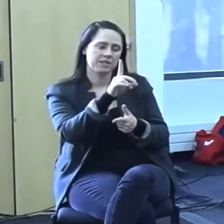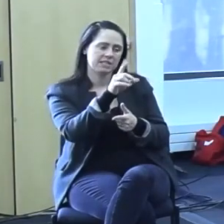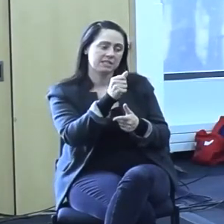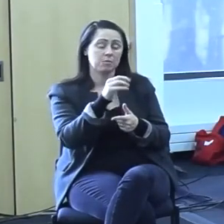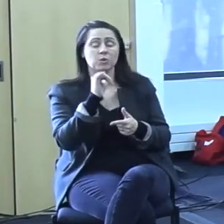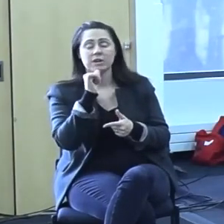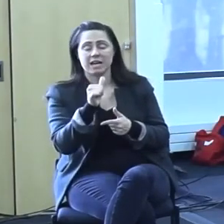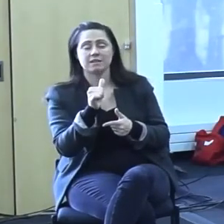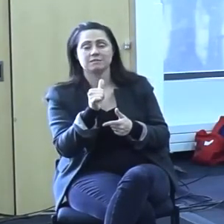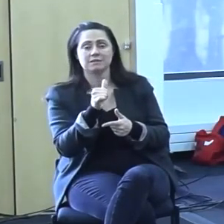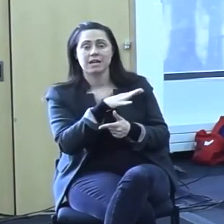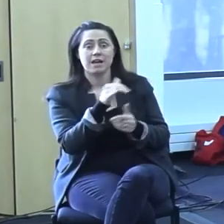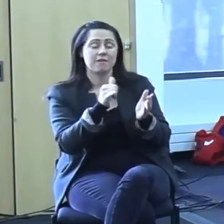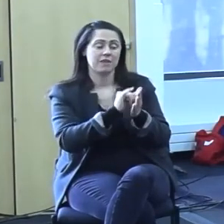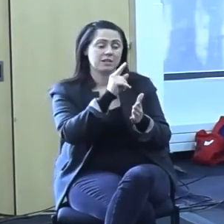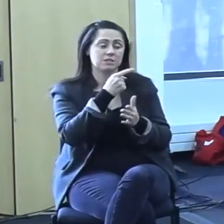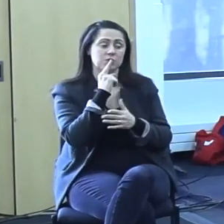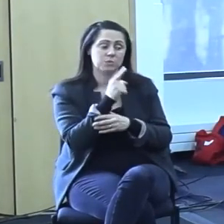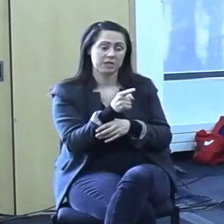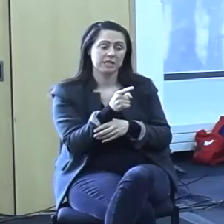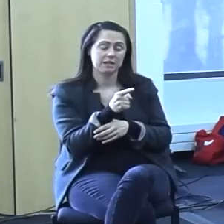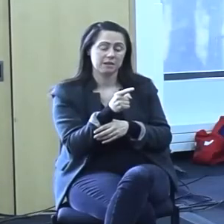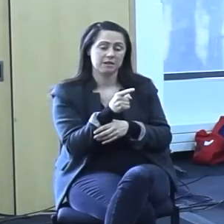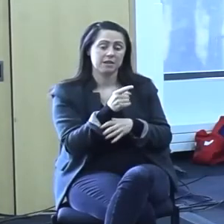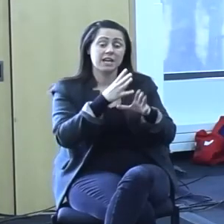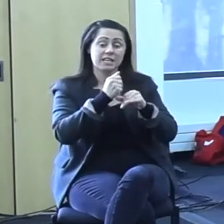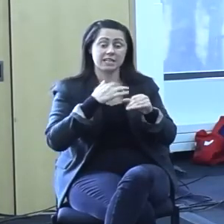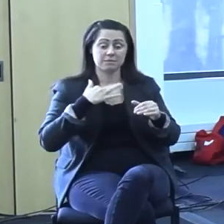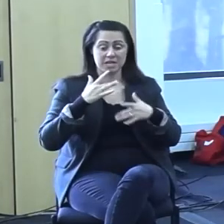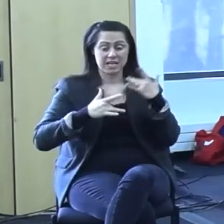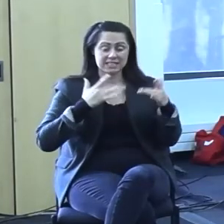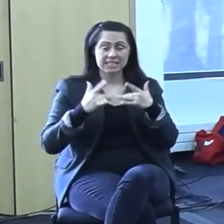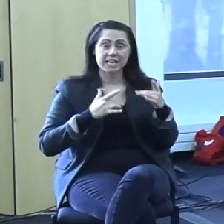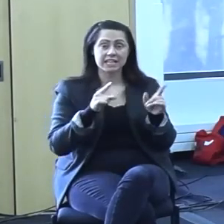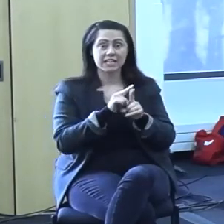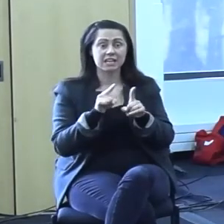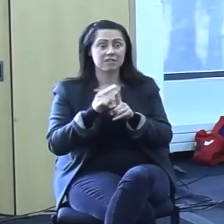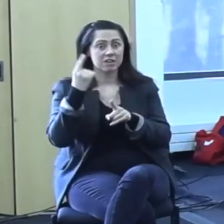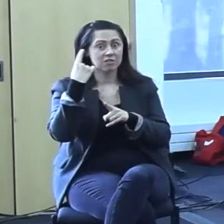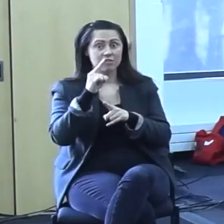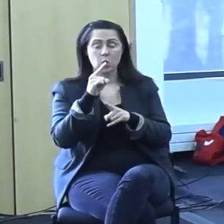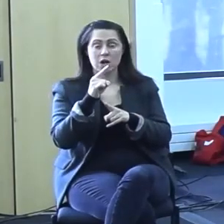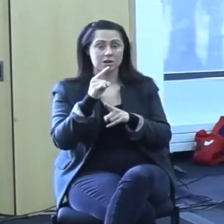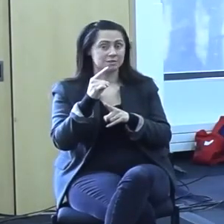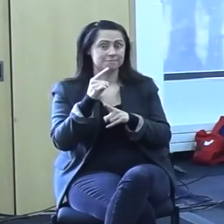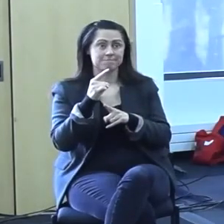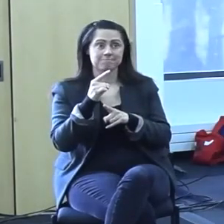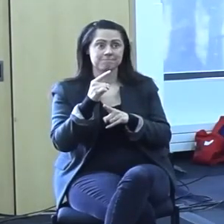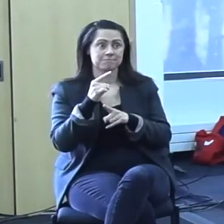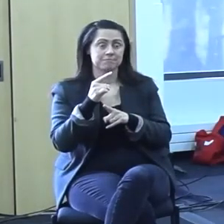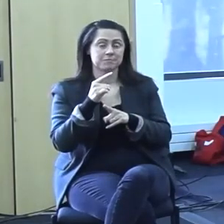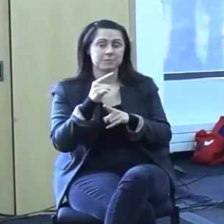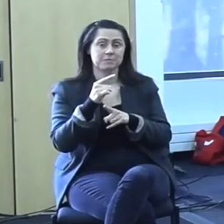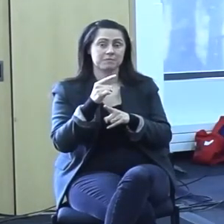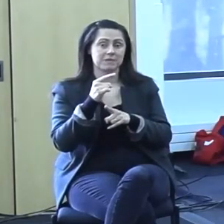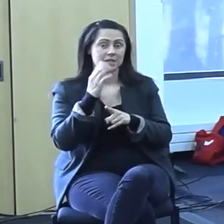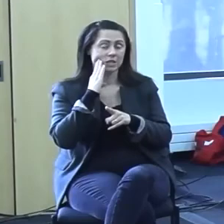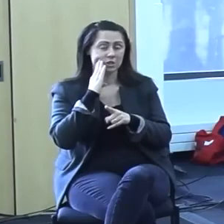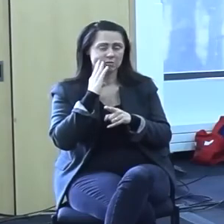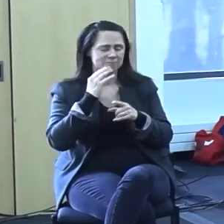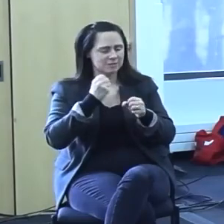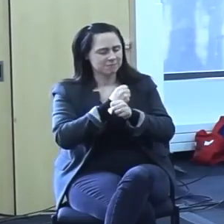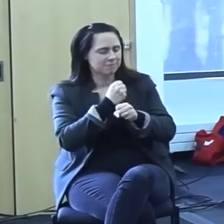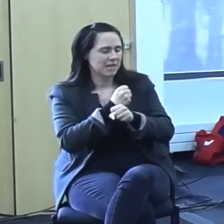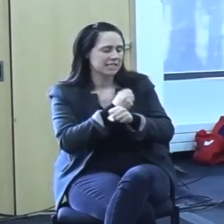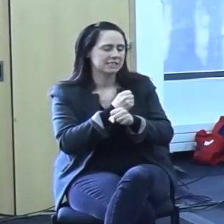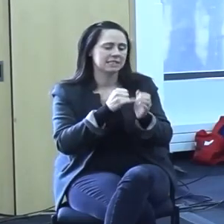disabled or not. And that just really gets me excited, even for the tooth and nails to